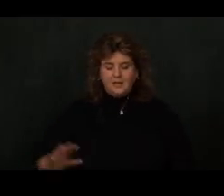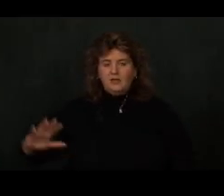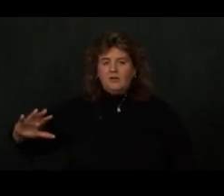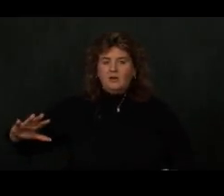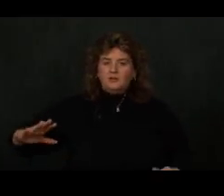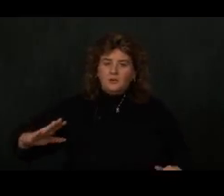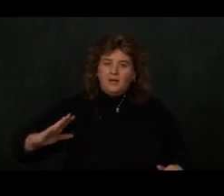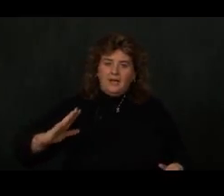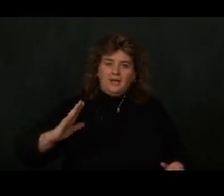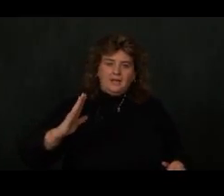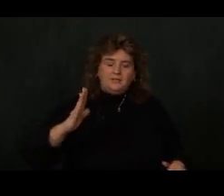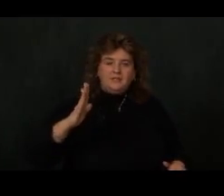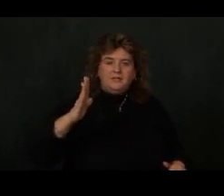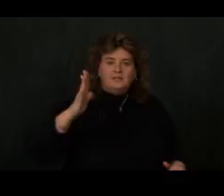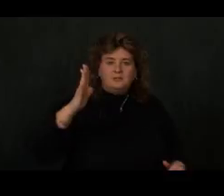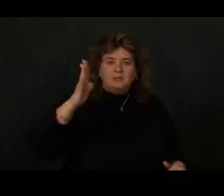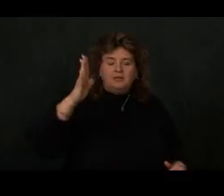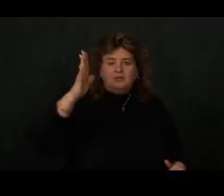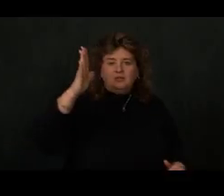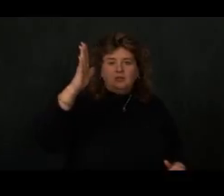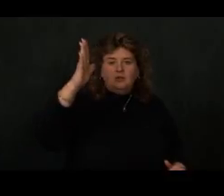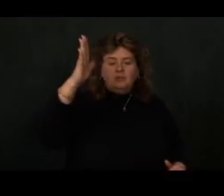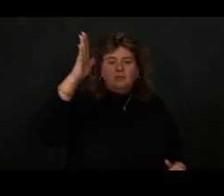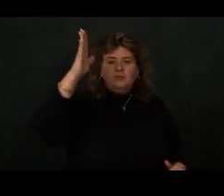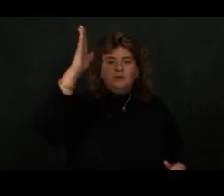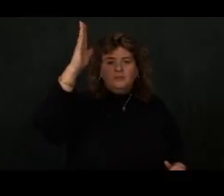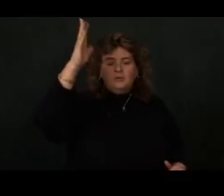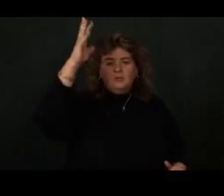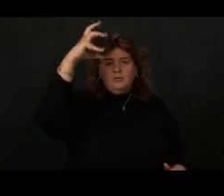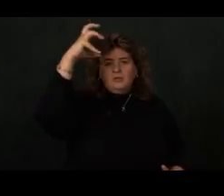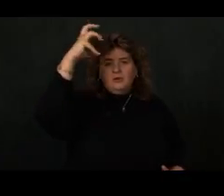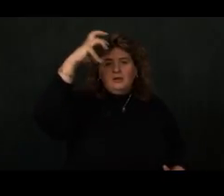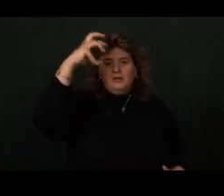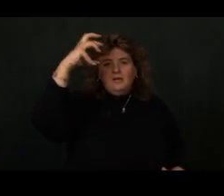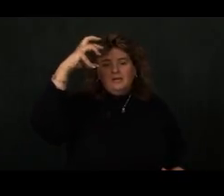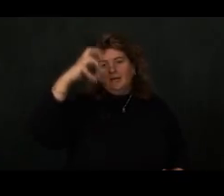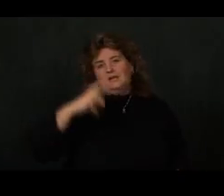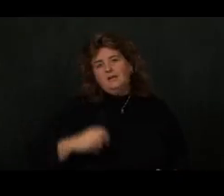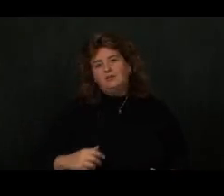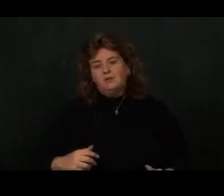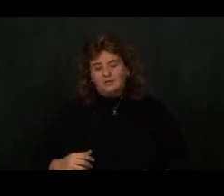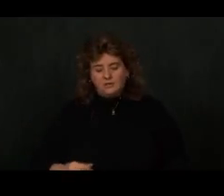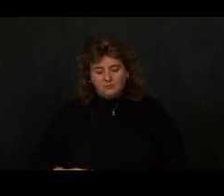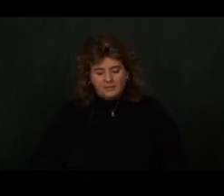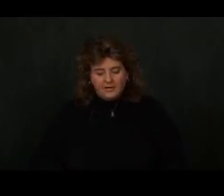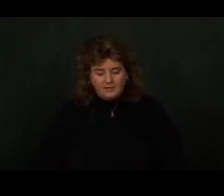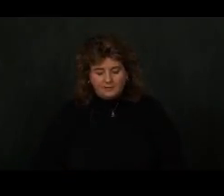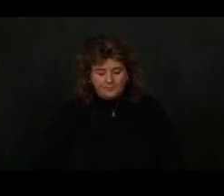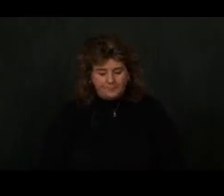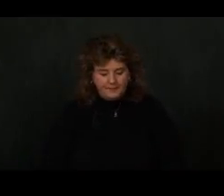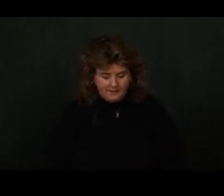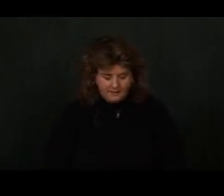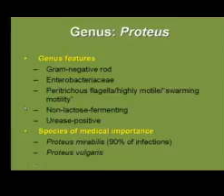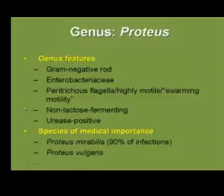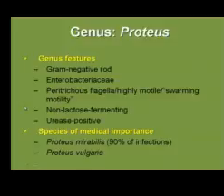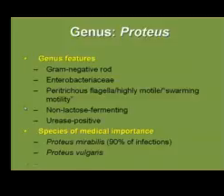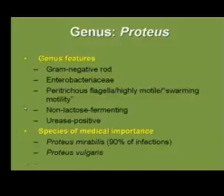That also aids its ability to move up the urethra and gain entry into the bladder.